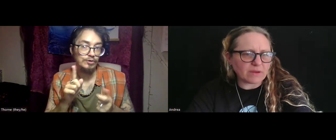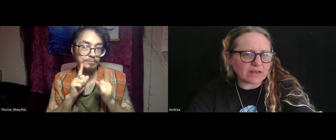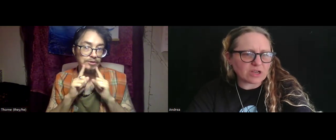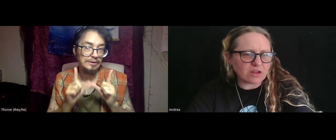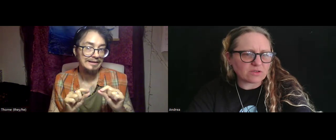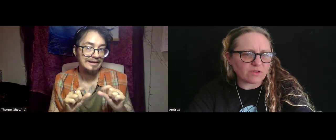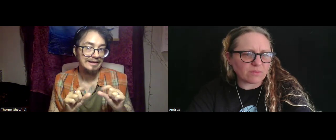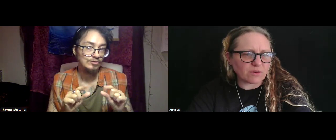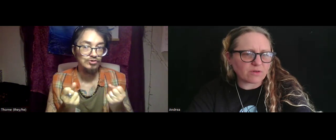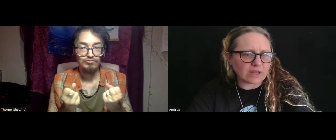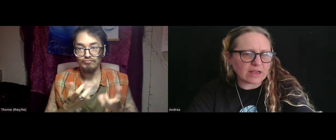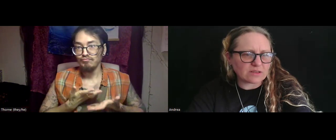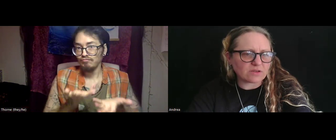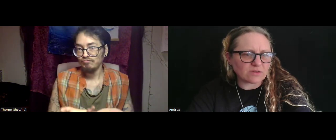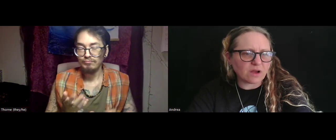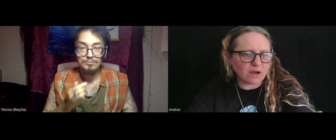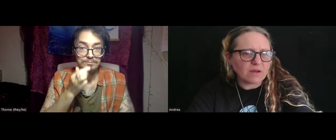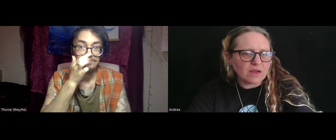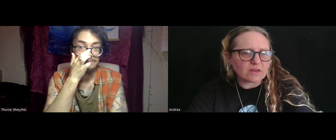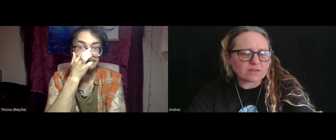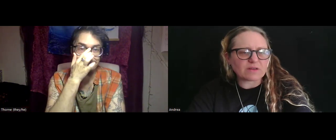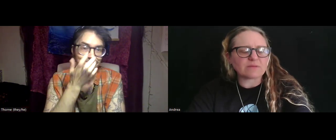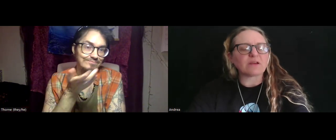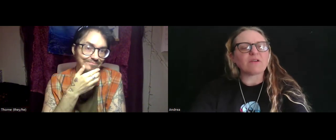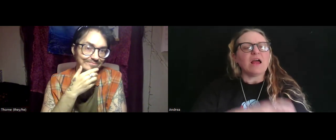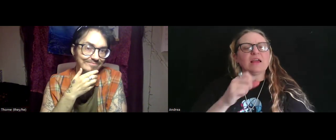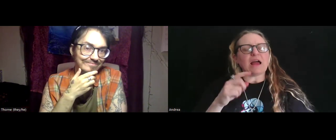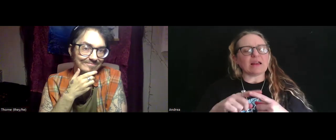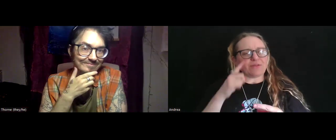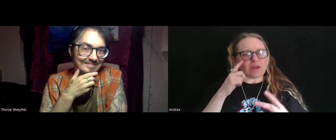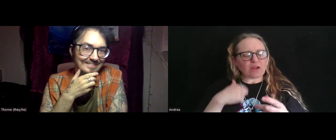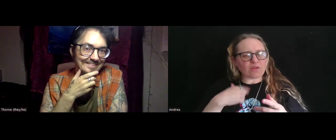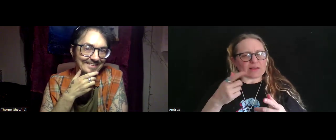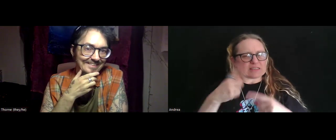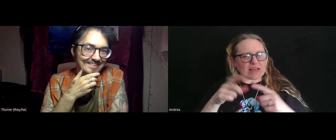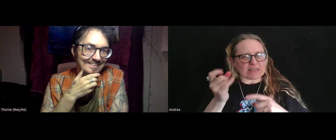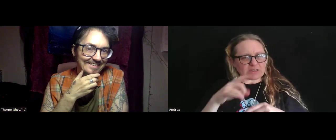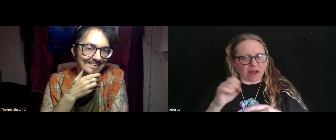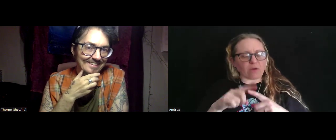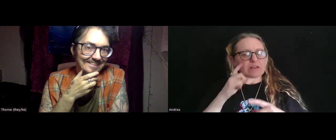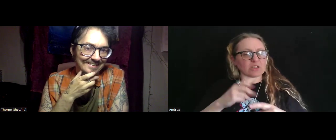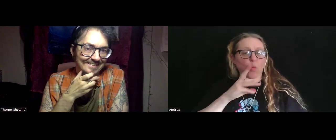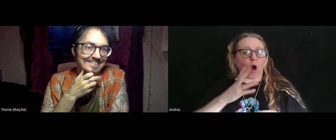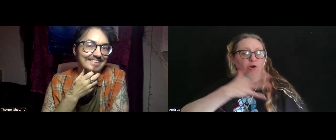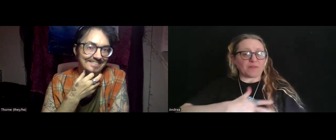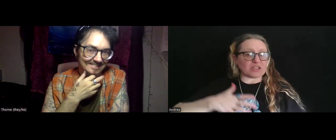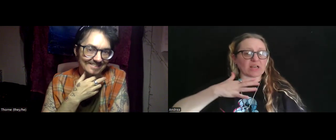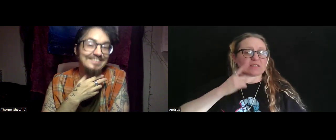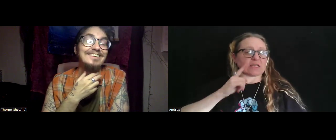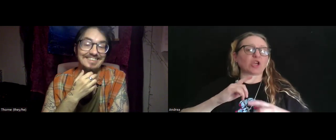be a challenge for the Mercury in Cancer, expressing themselves. Yeah, and I think the signing style, because it's water in the chest, it's like